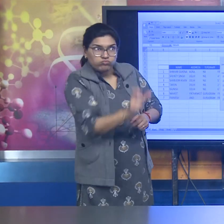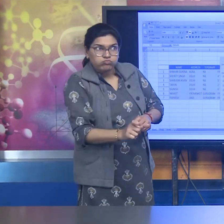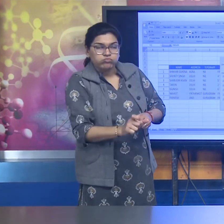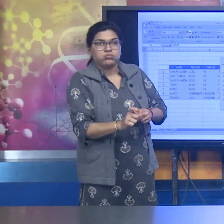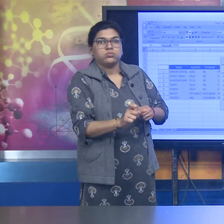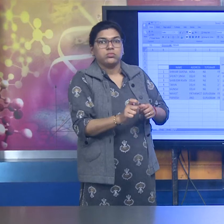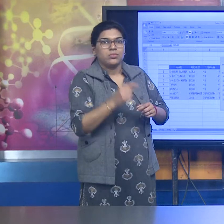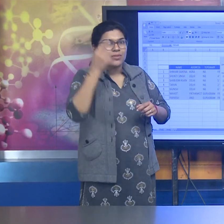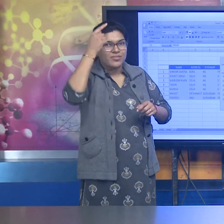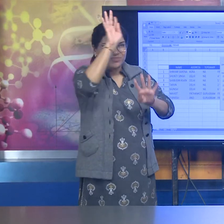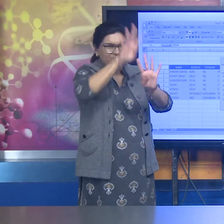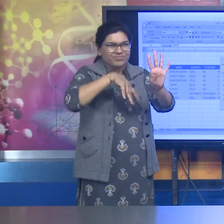if you want style,